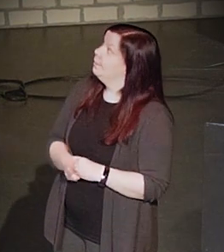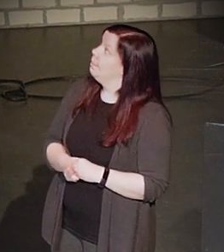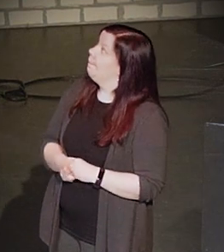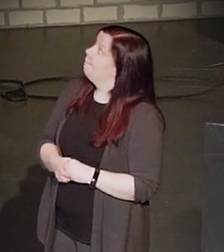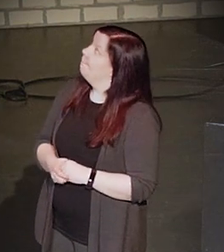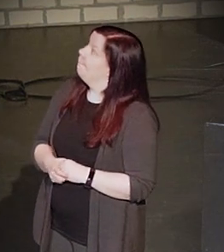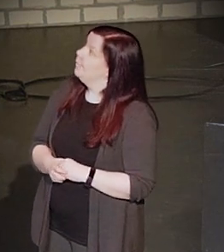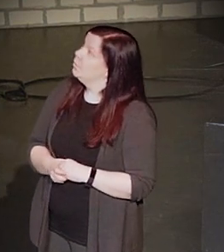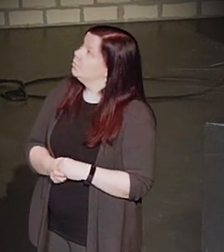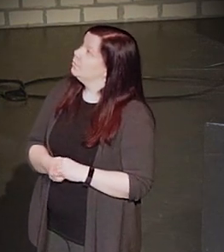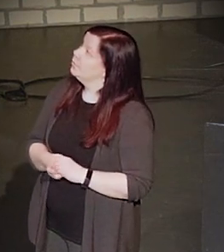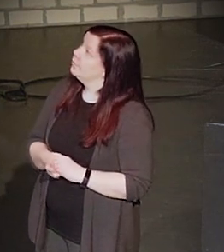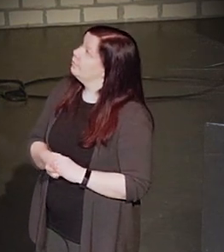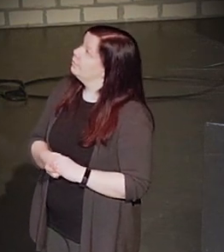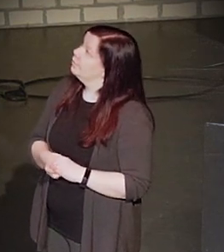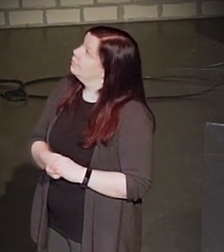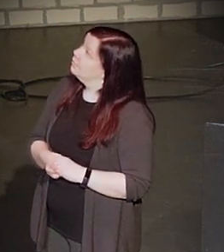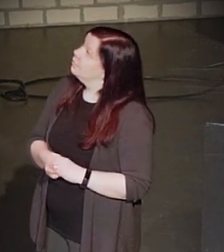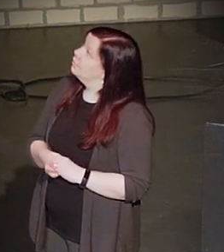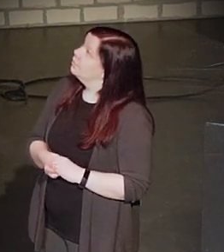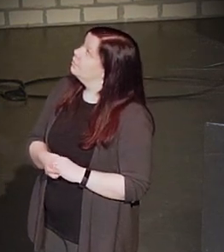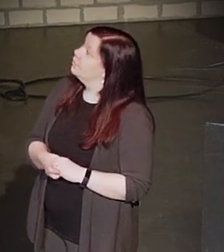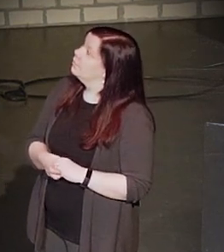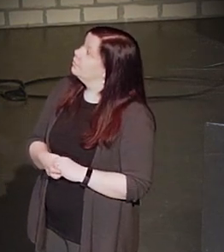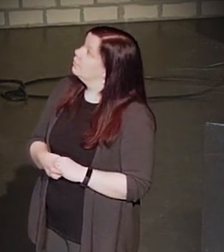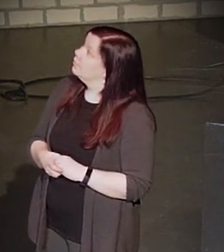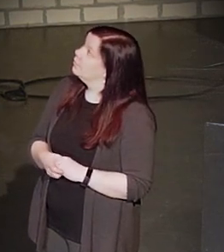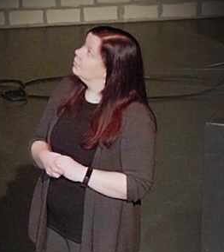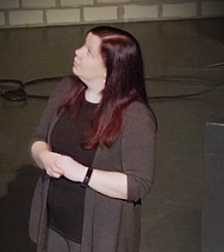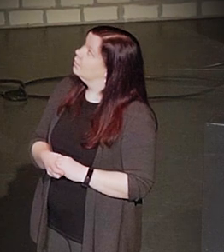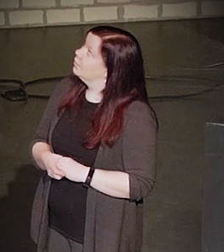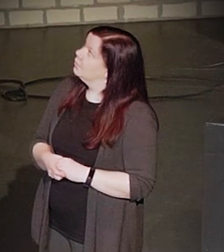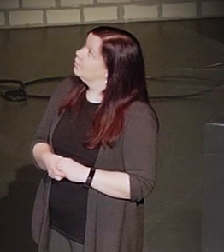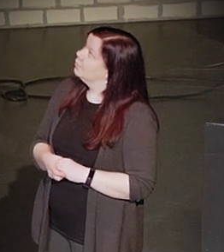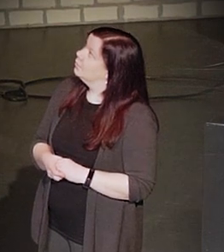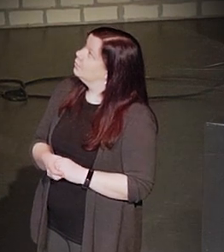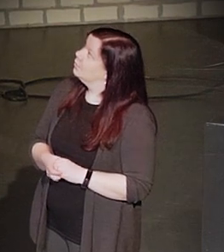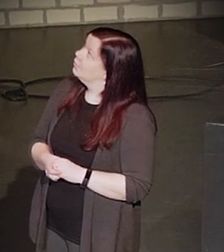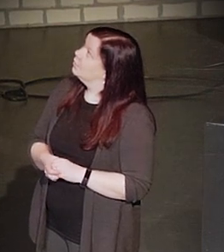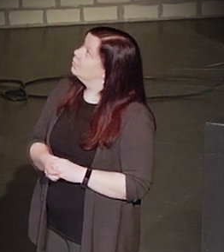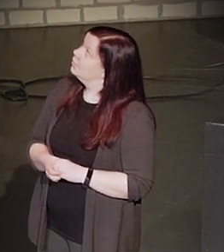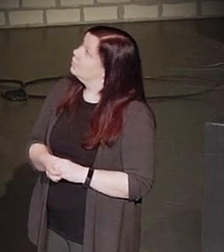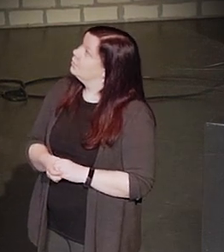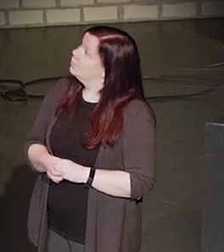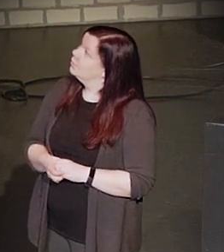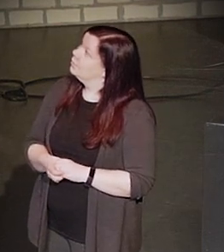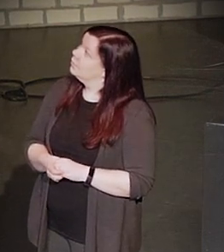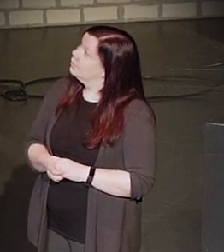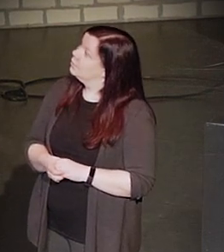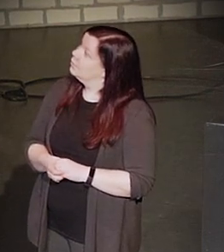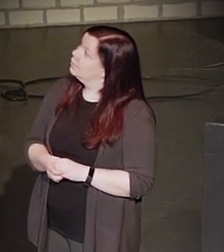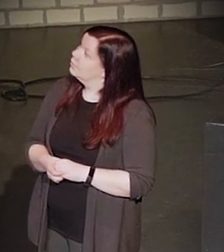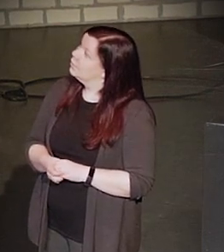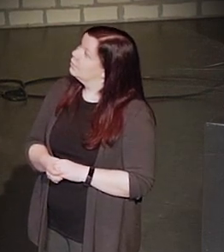friend and foe lying dead side by side, shields smashed to pieces, spears snapped in two, daggers, some on the